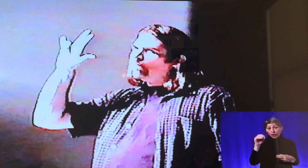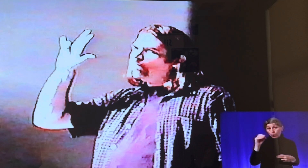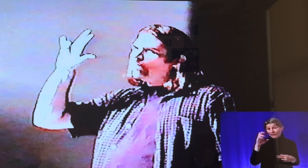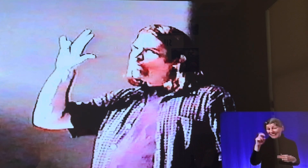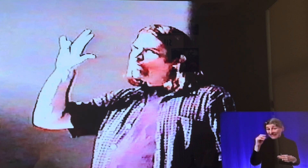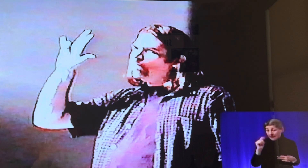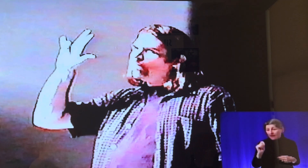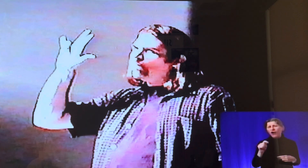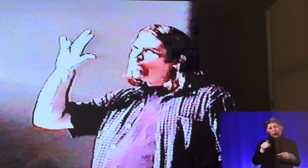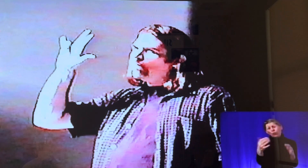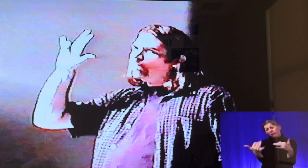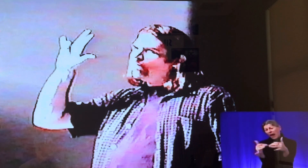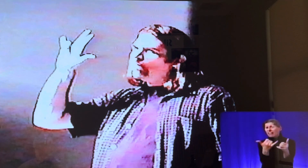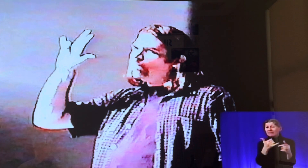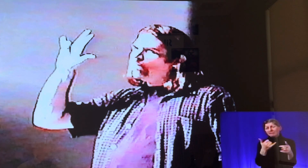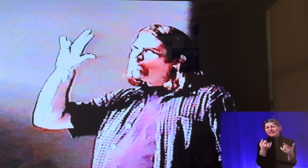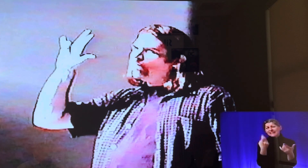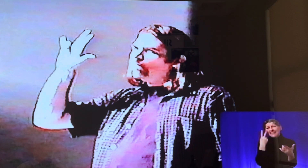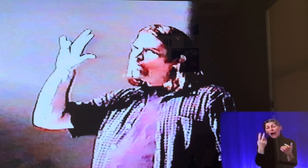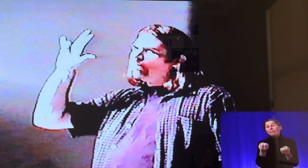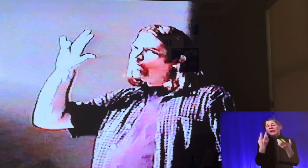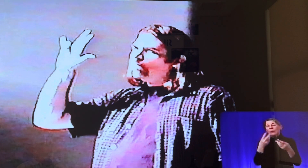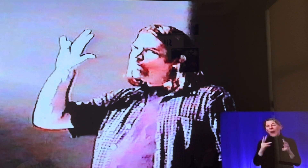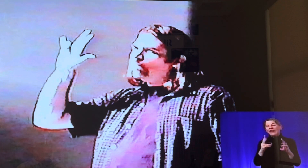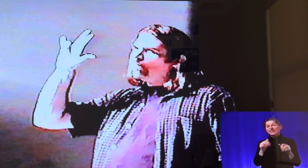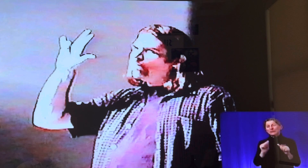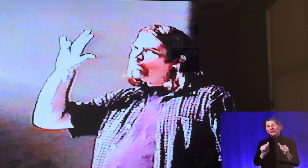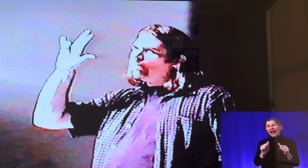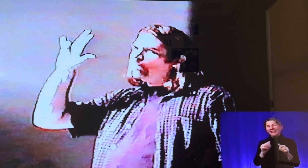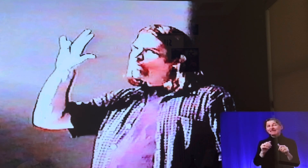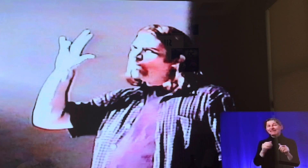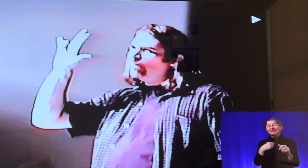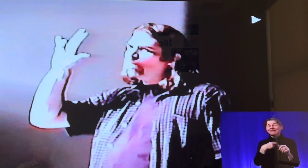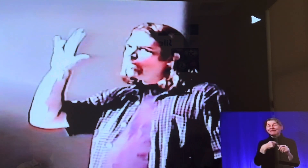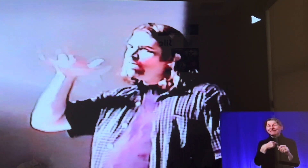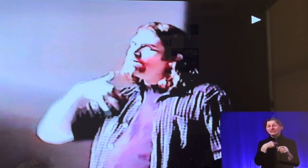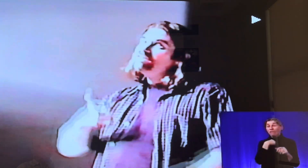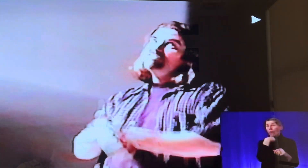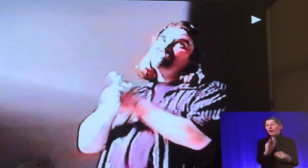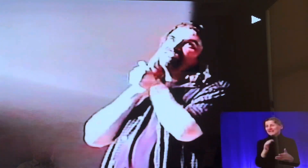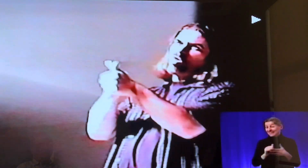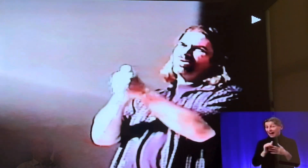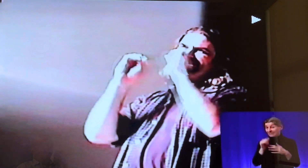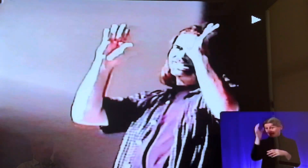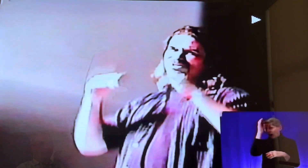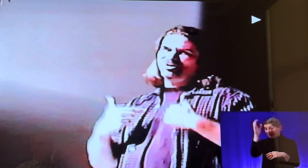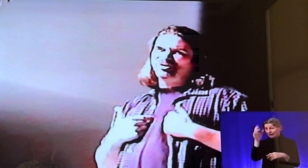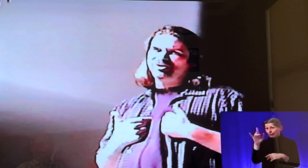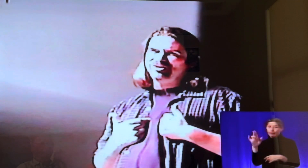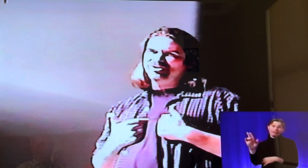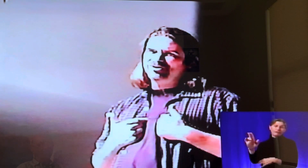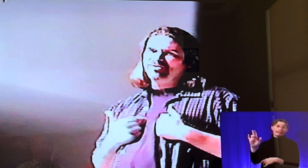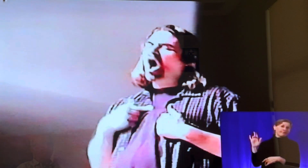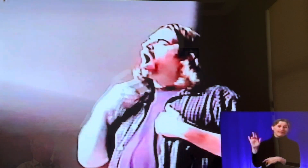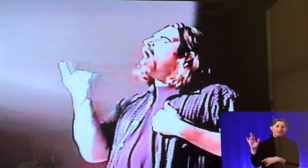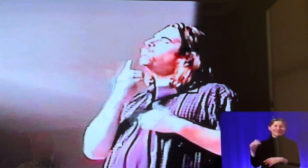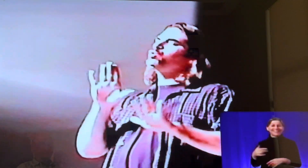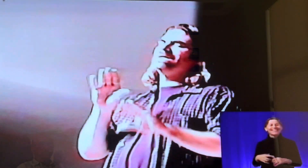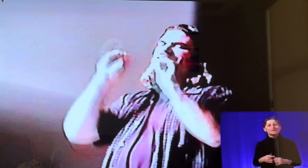You play with it and see how many ways you can come up with to sign that concept, to say that concept. I followed the teacher. He's